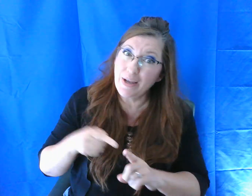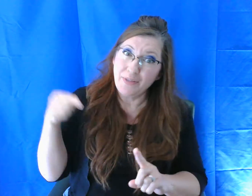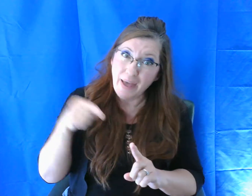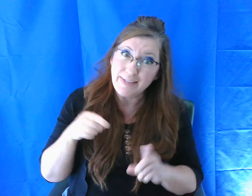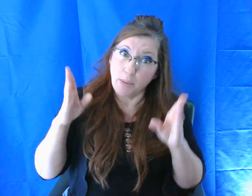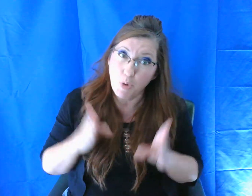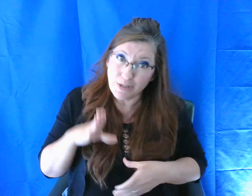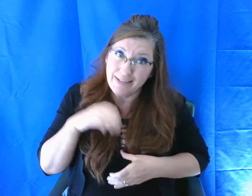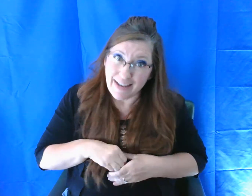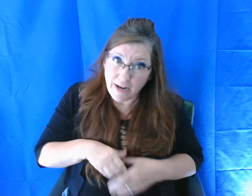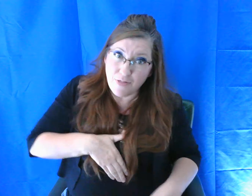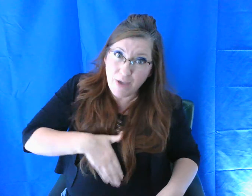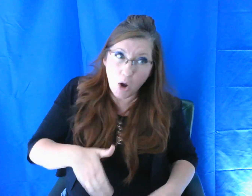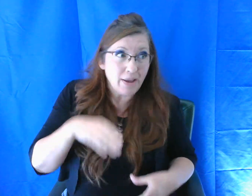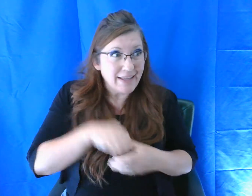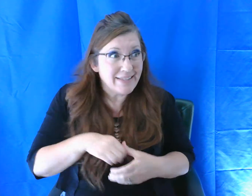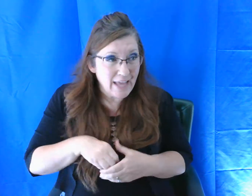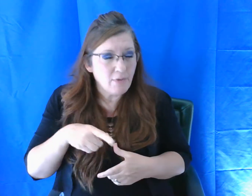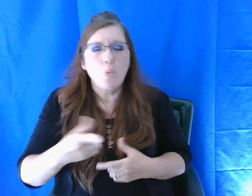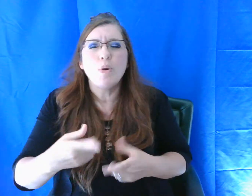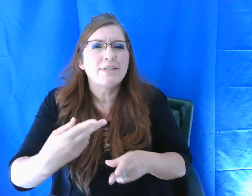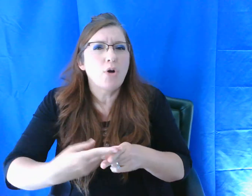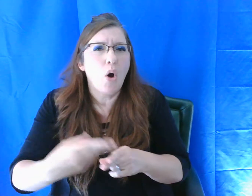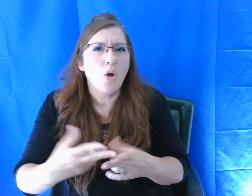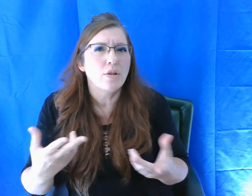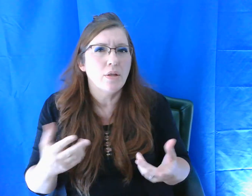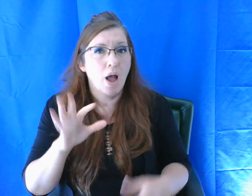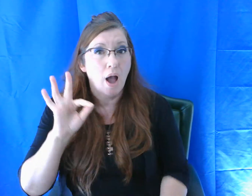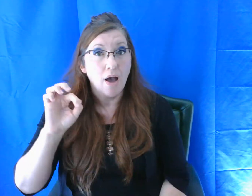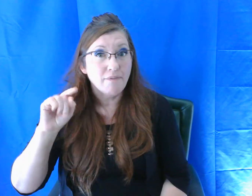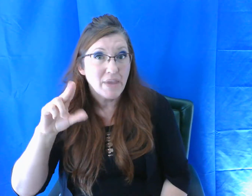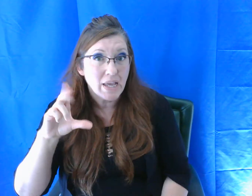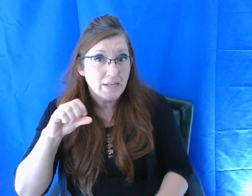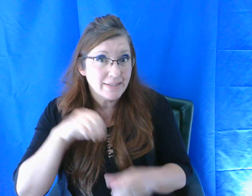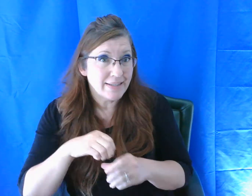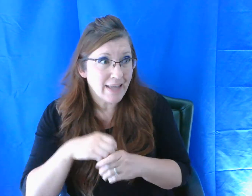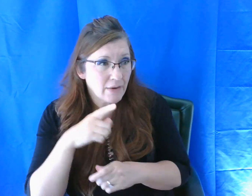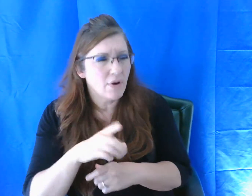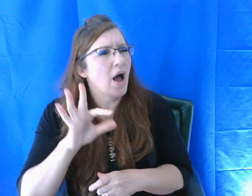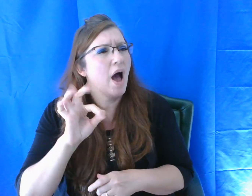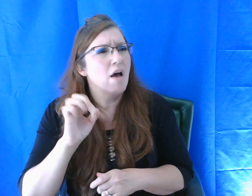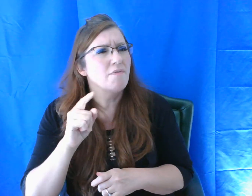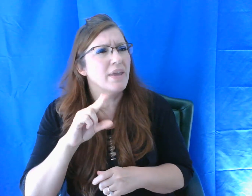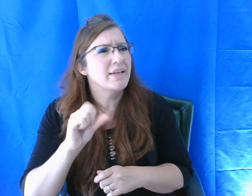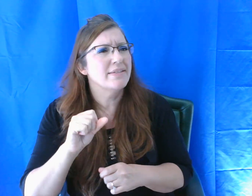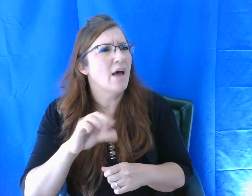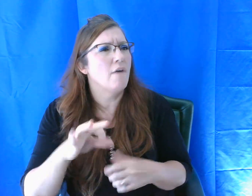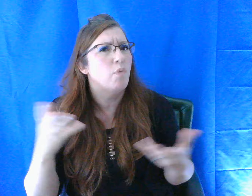It is a body. Inside of her. Yeah, What is it? It is a fetus inside of her. Fetus of? What? A fetus of